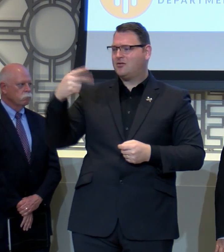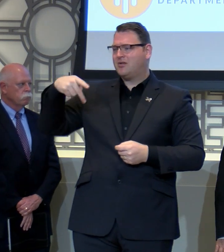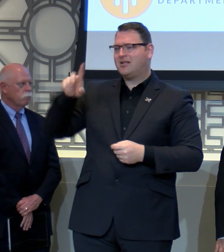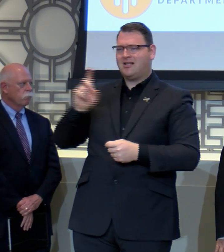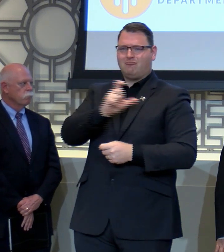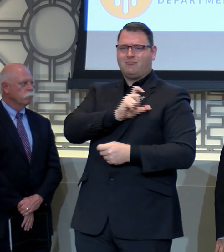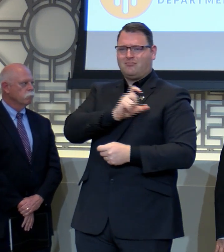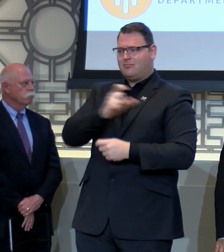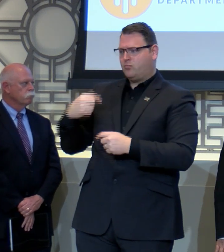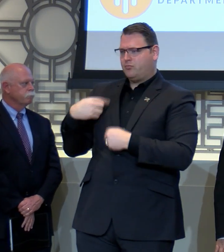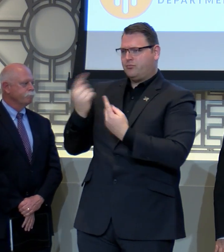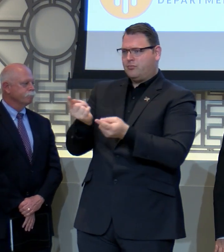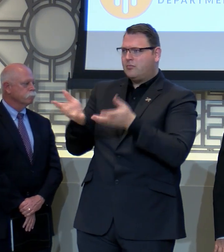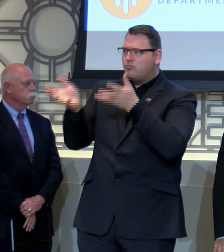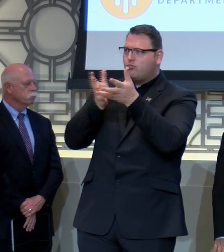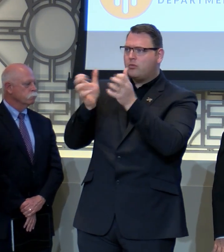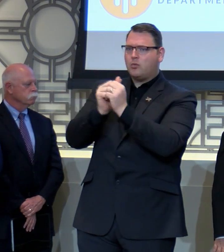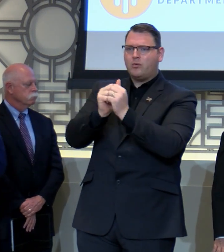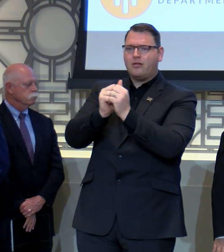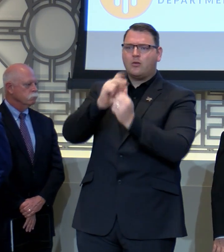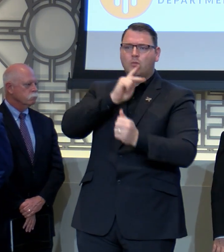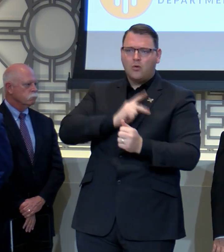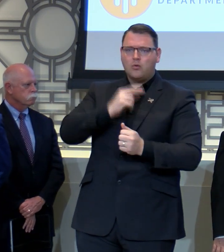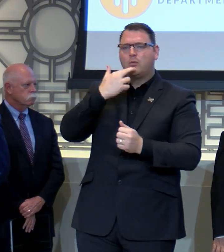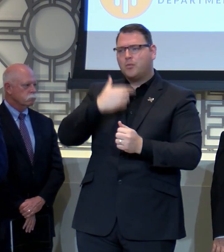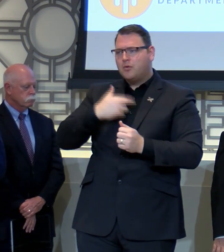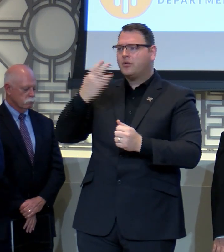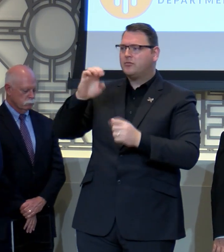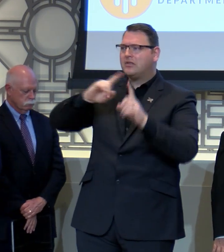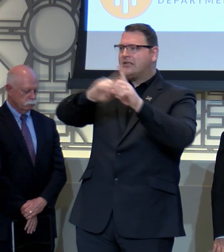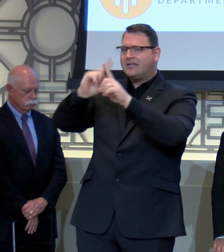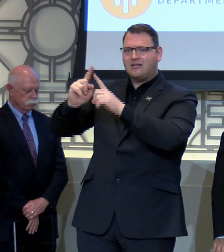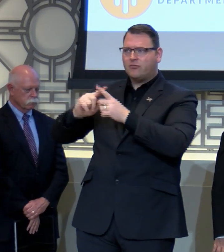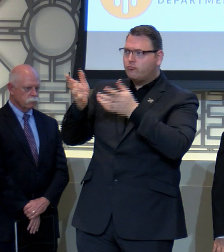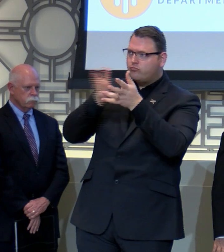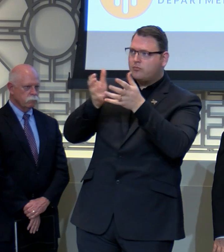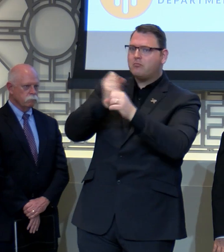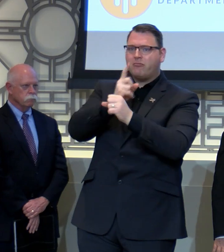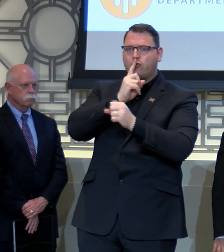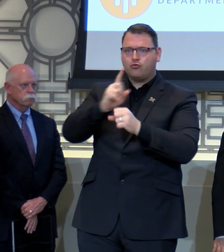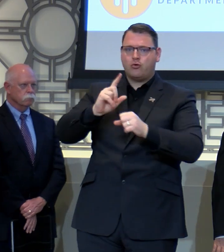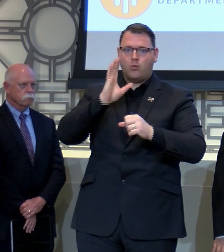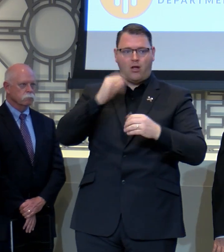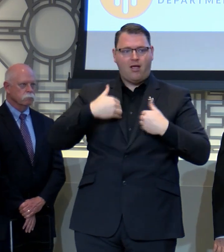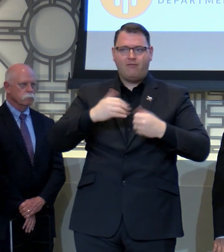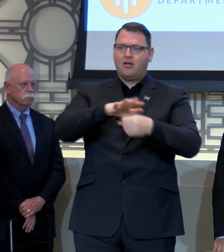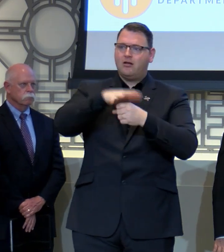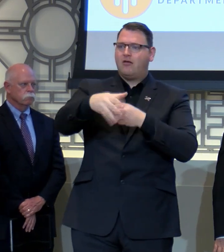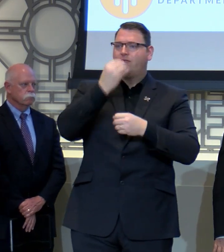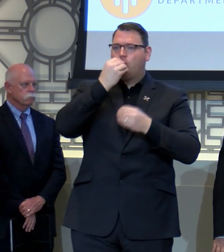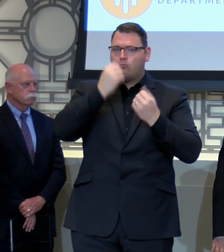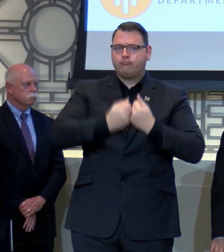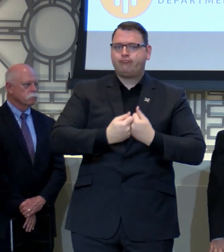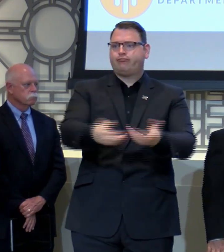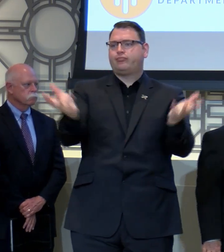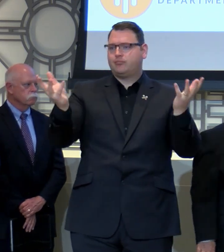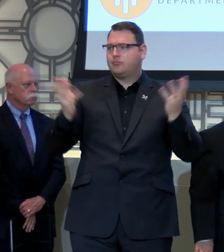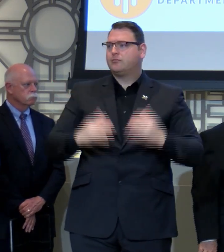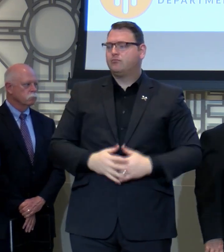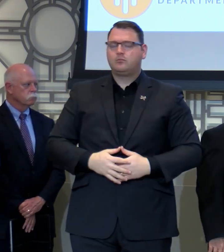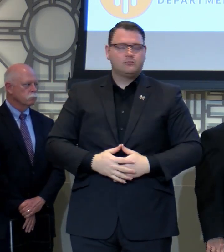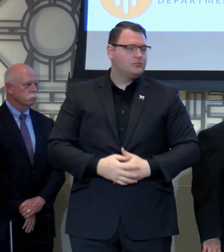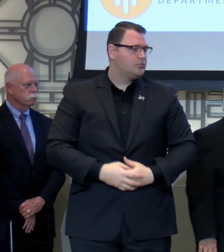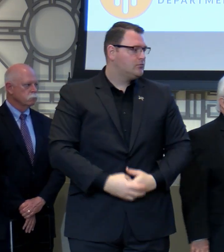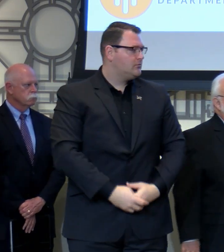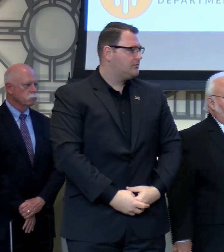years, developing plans to make sure that people can get the proper food needed in all neighborhoods of the city. Thank you, Mayor. Thank you very